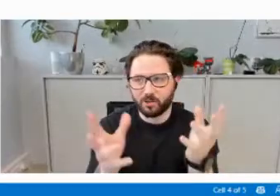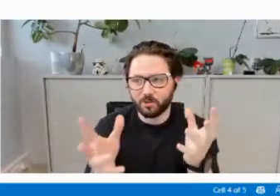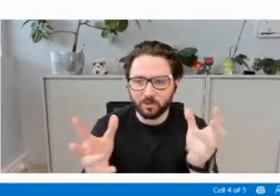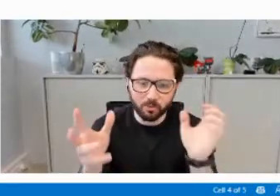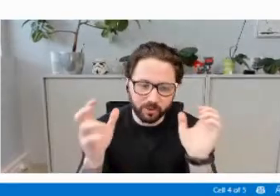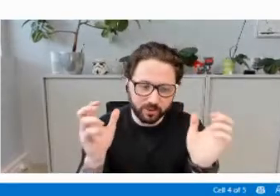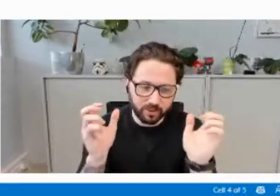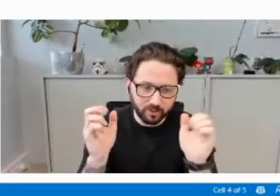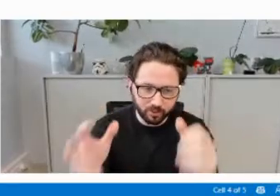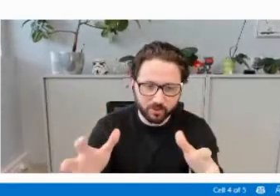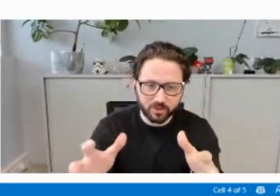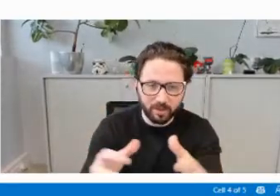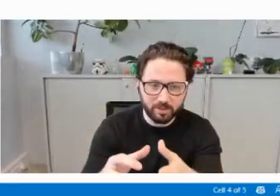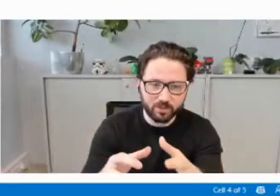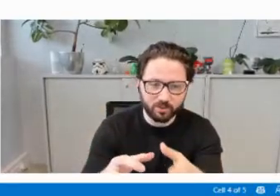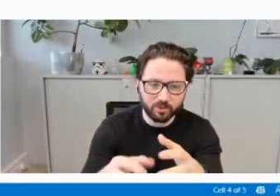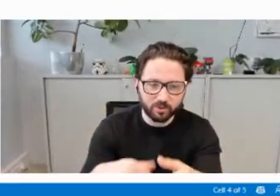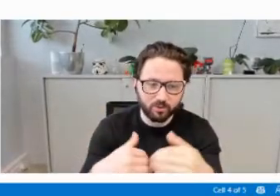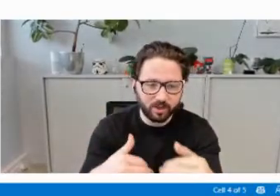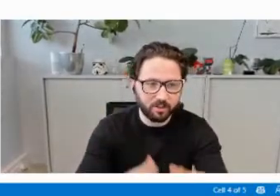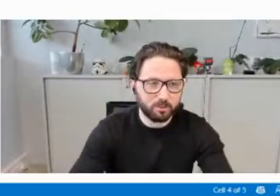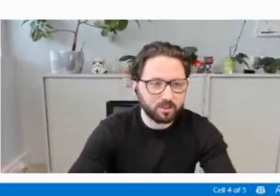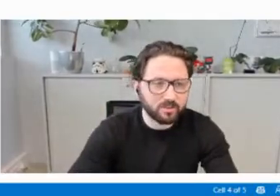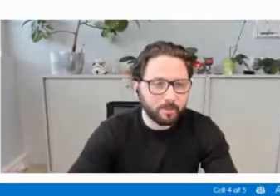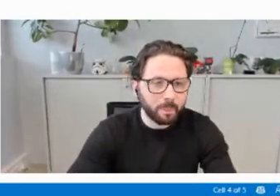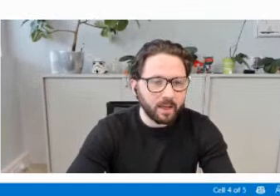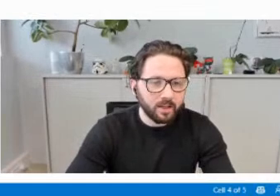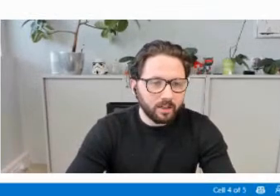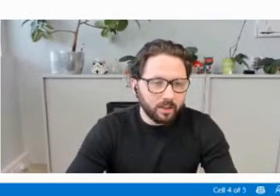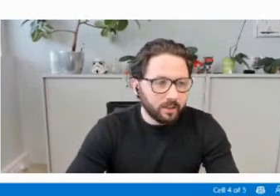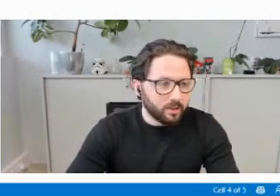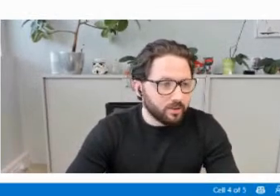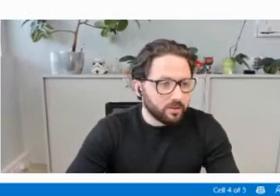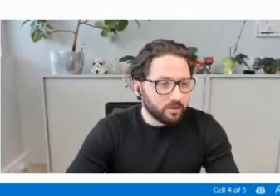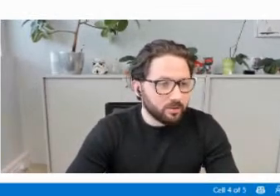show how we use ML Studio to train our models.